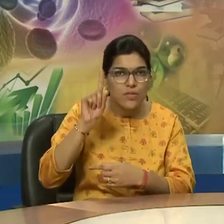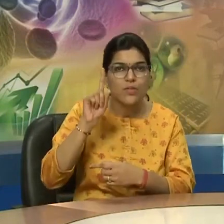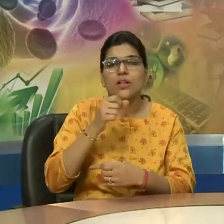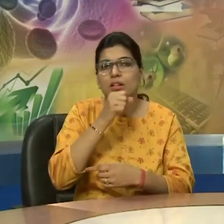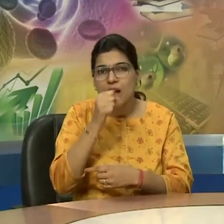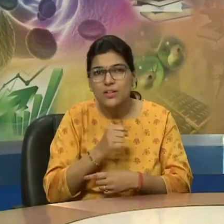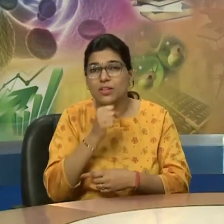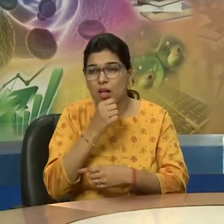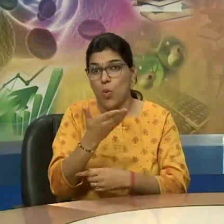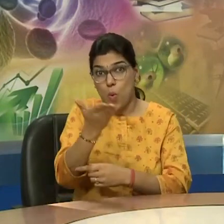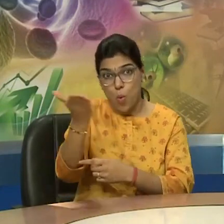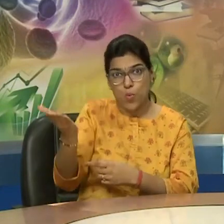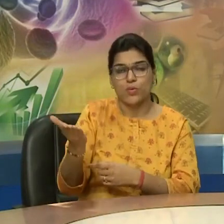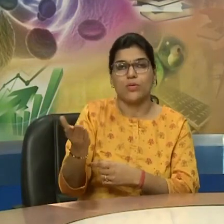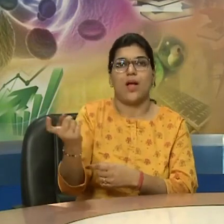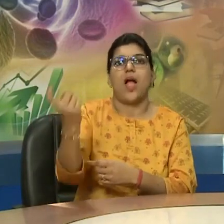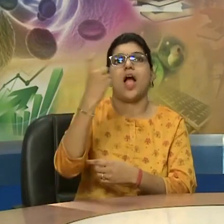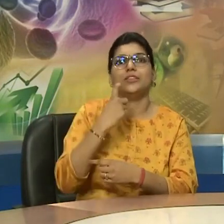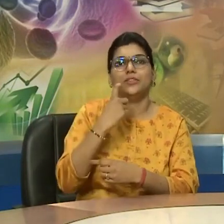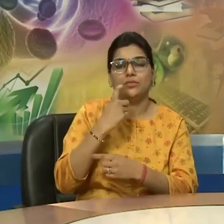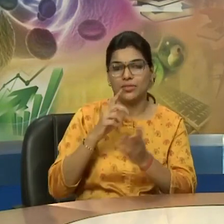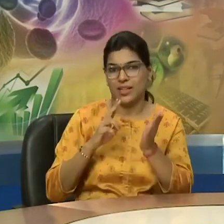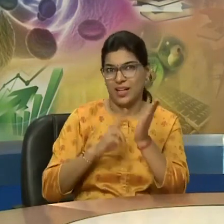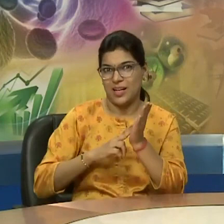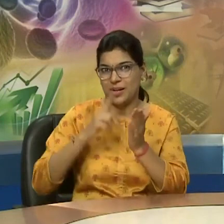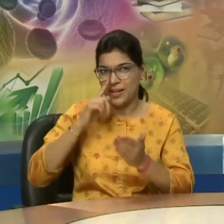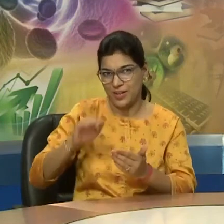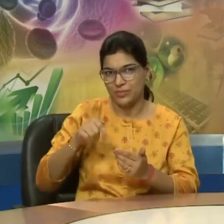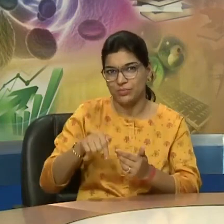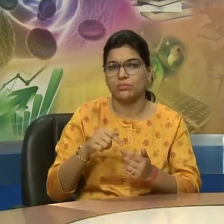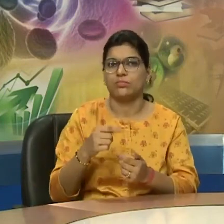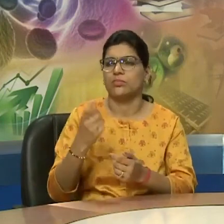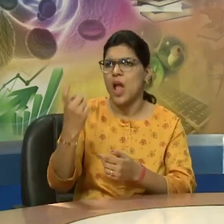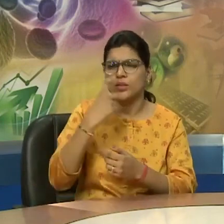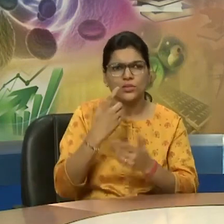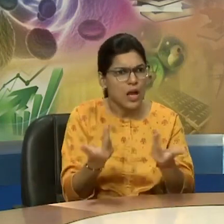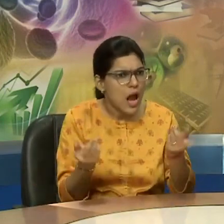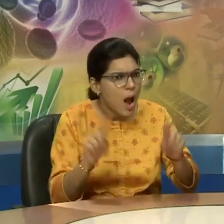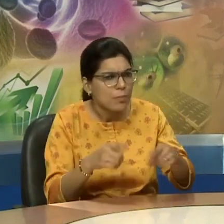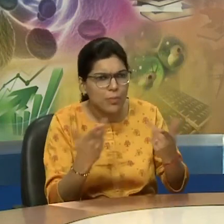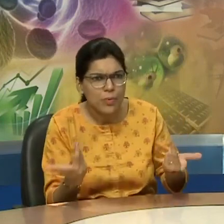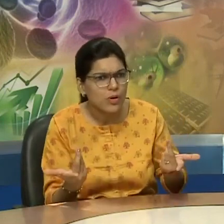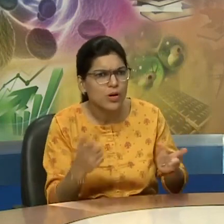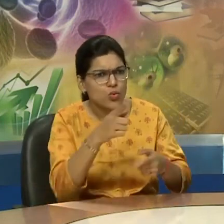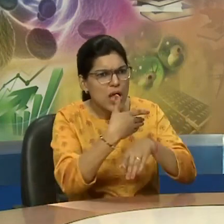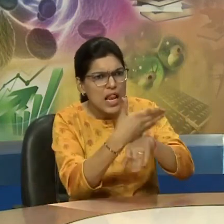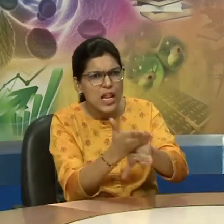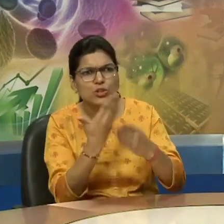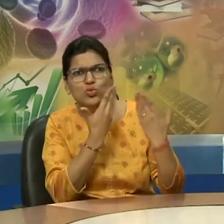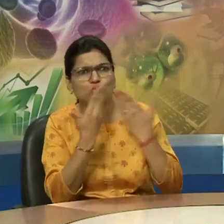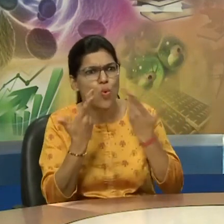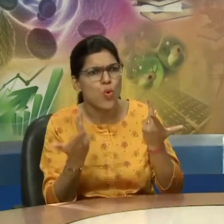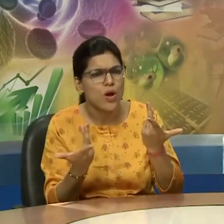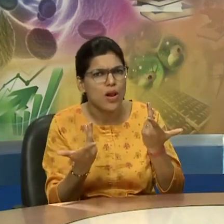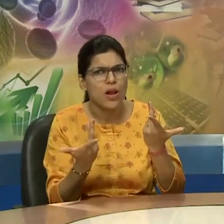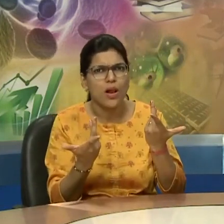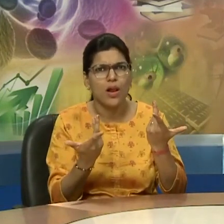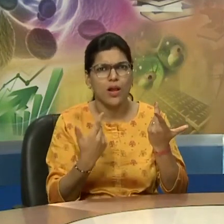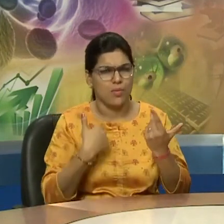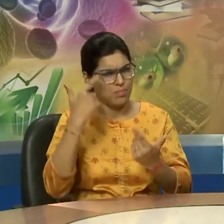All, mother, father, grandma, grandpa, asked Nima, "What happened to you?